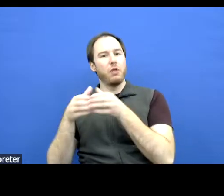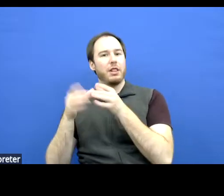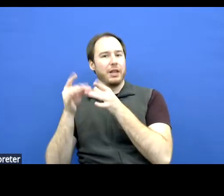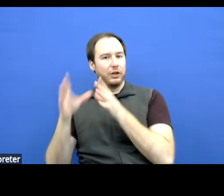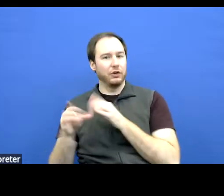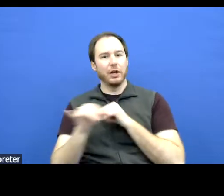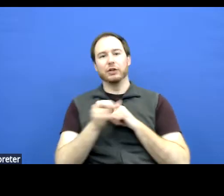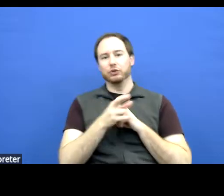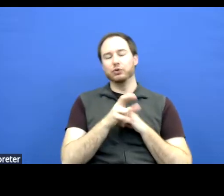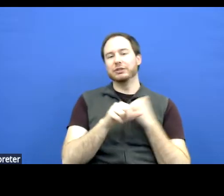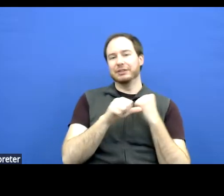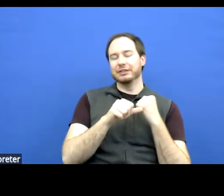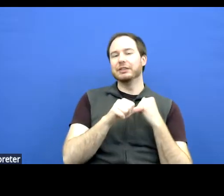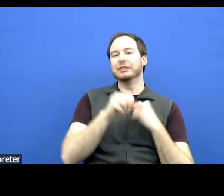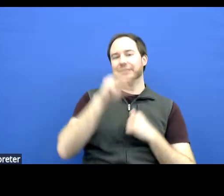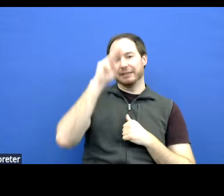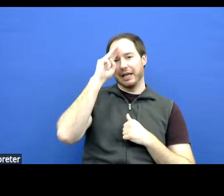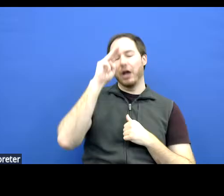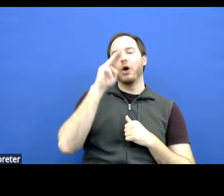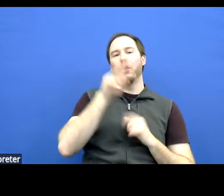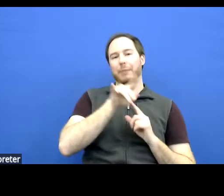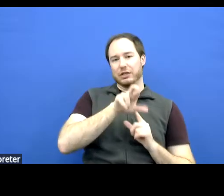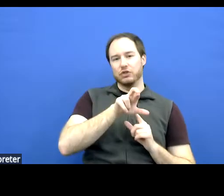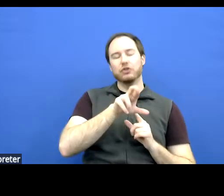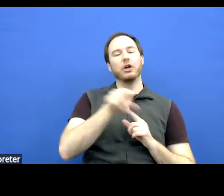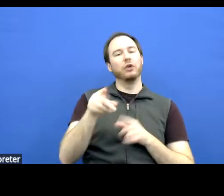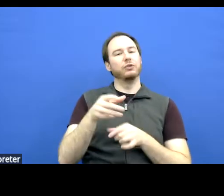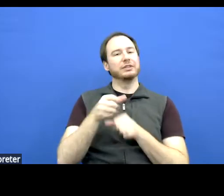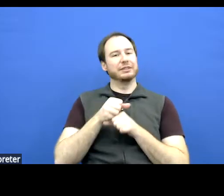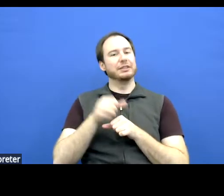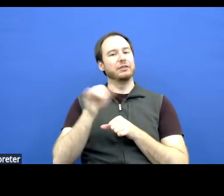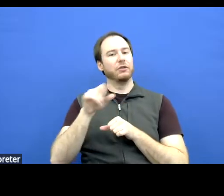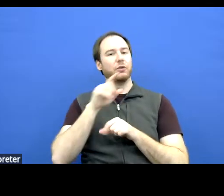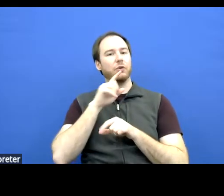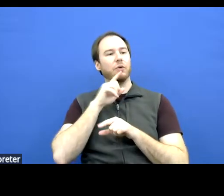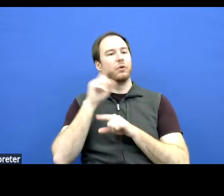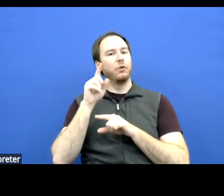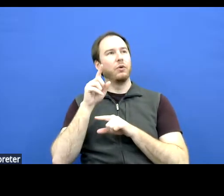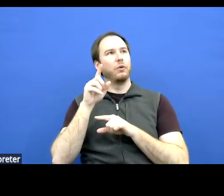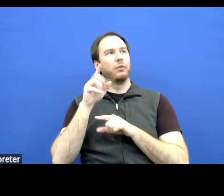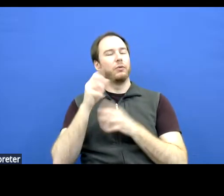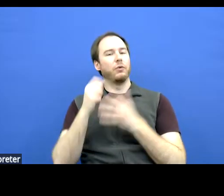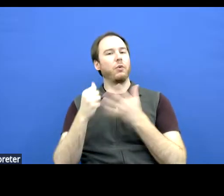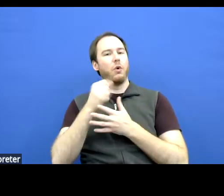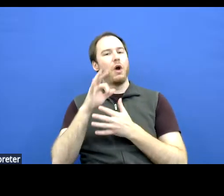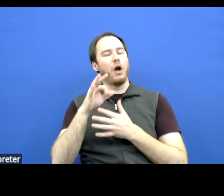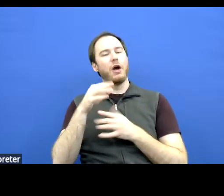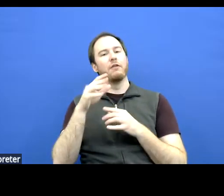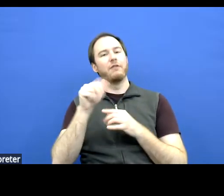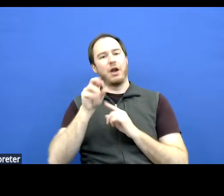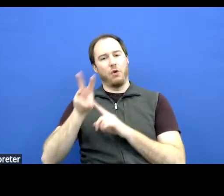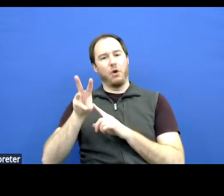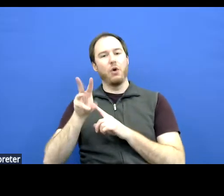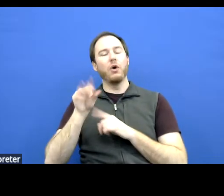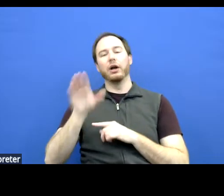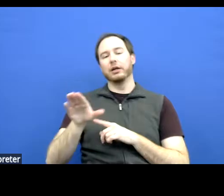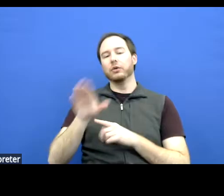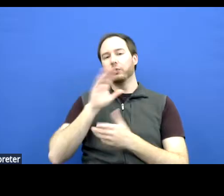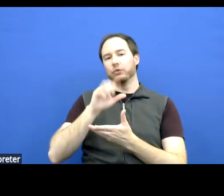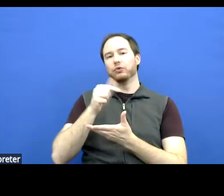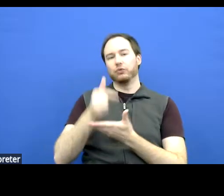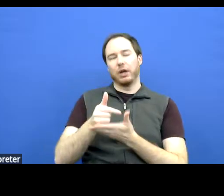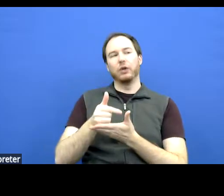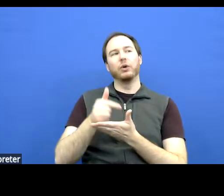and junior assistant scoutmaster, as well as receiving the Order of Arrow. And whereas Ryan